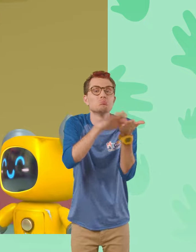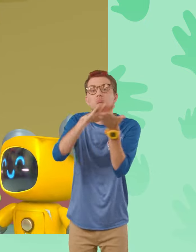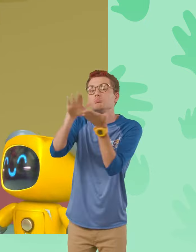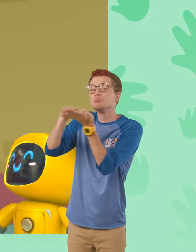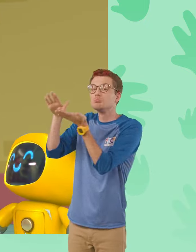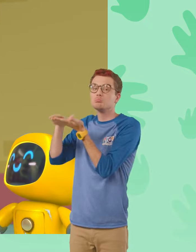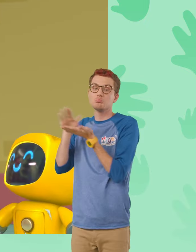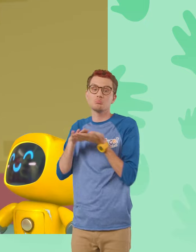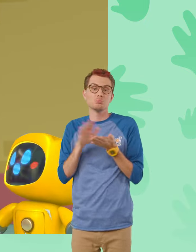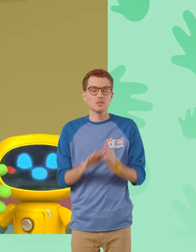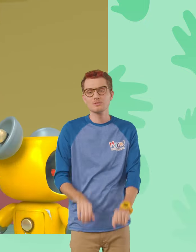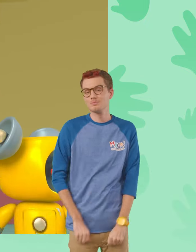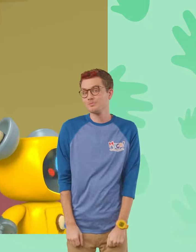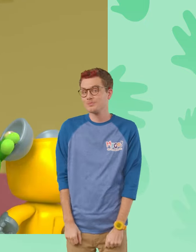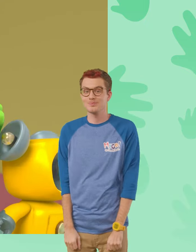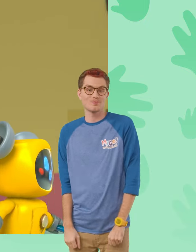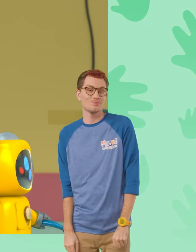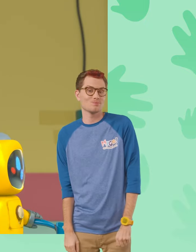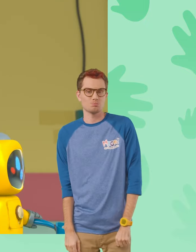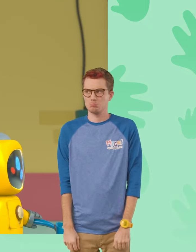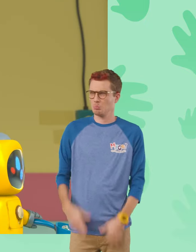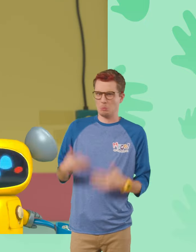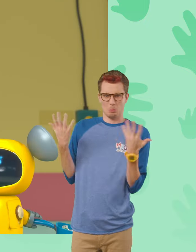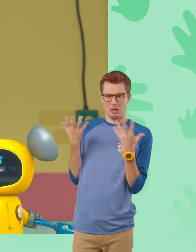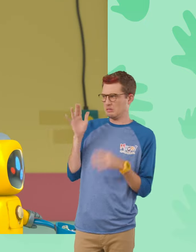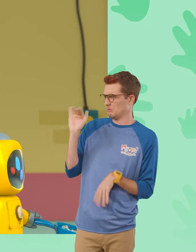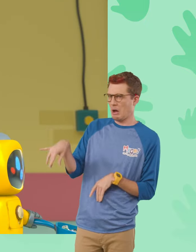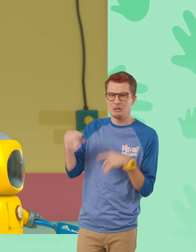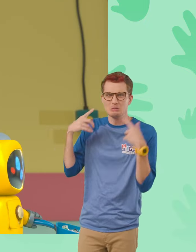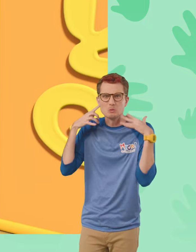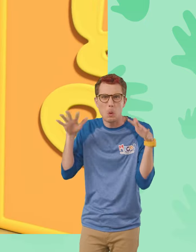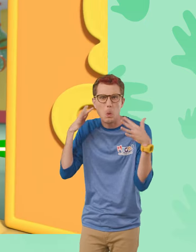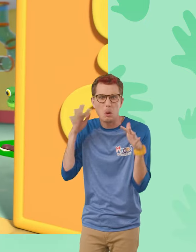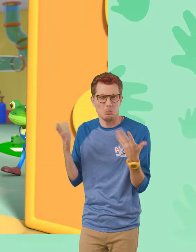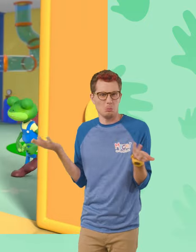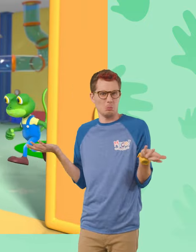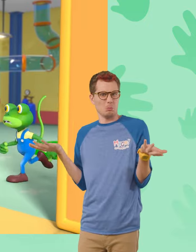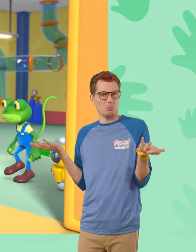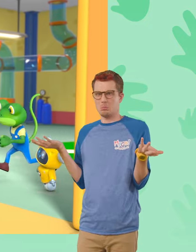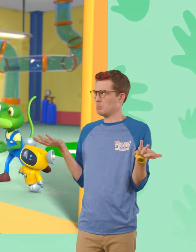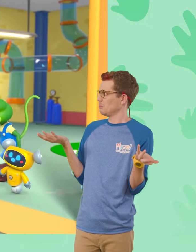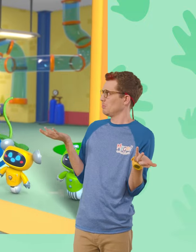spring cleaning. Wah! What on earth was that noise?